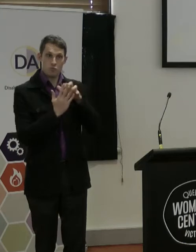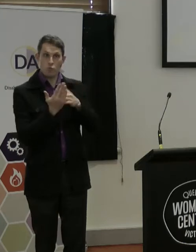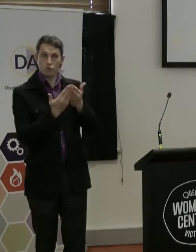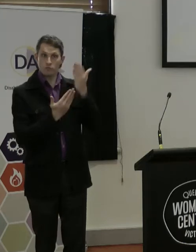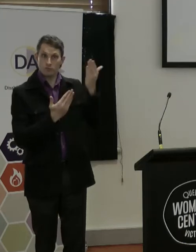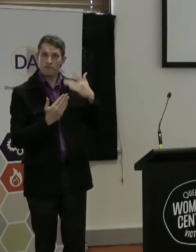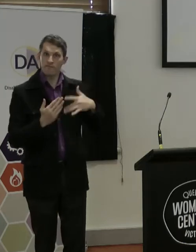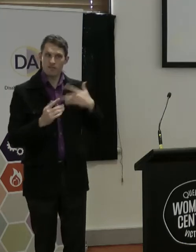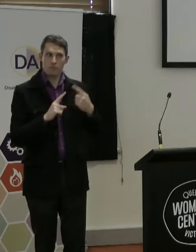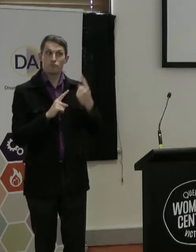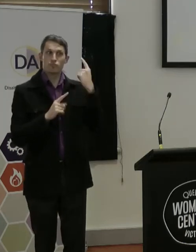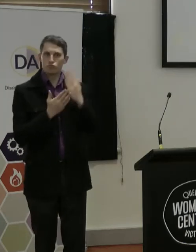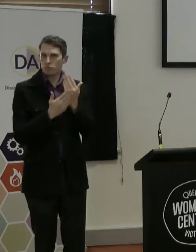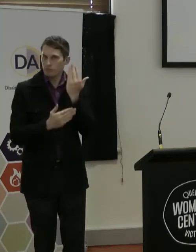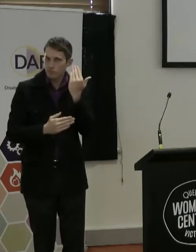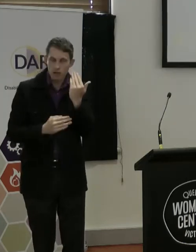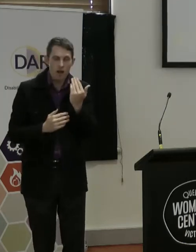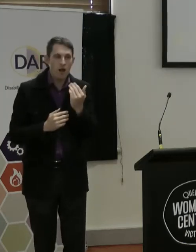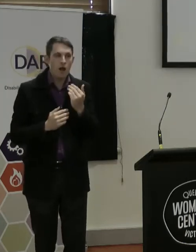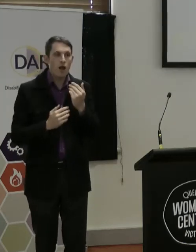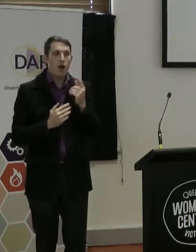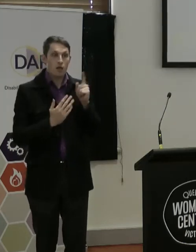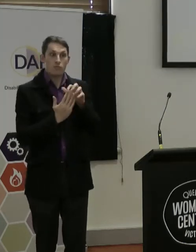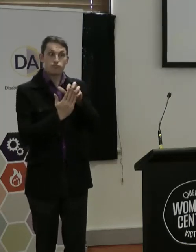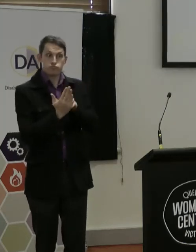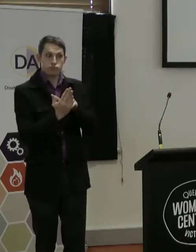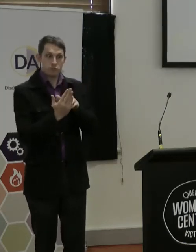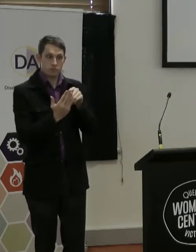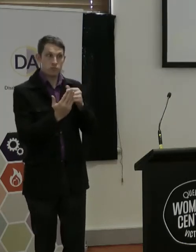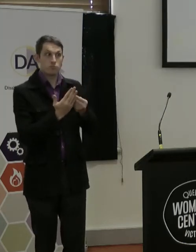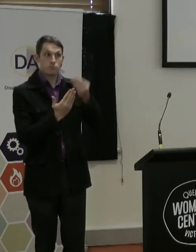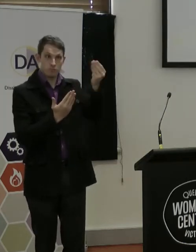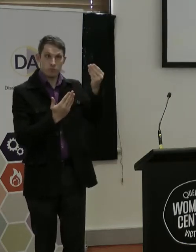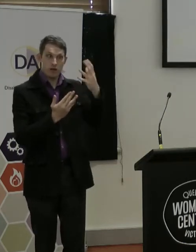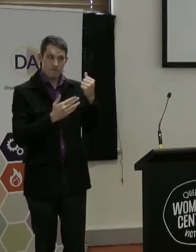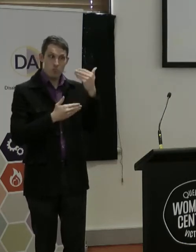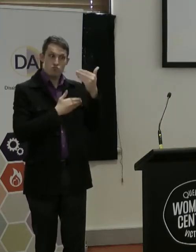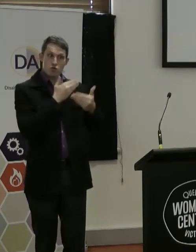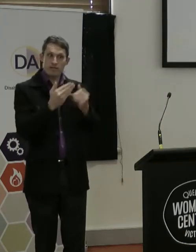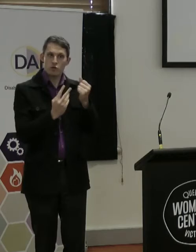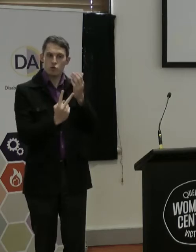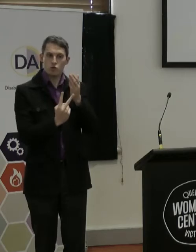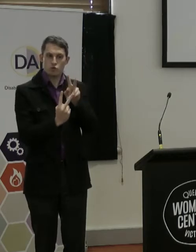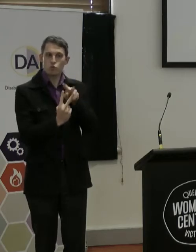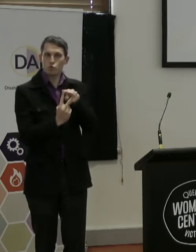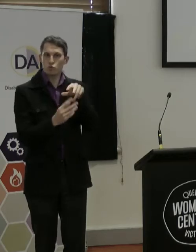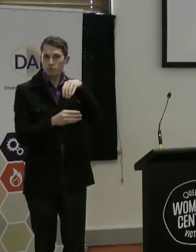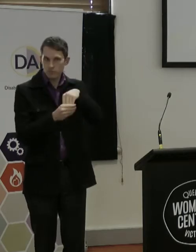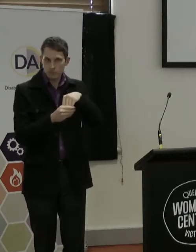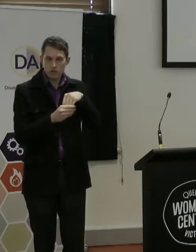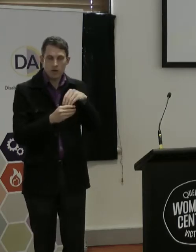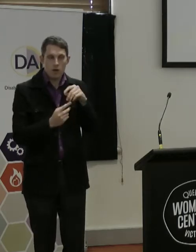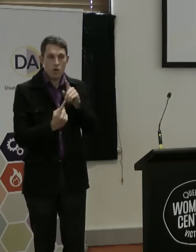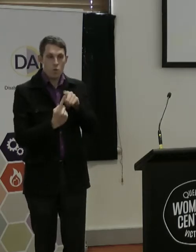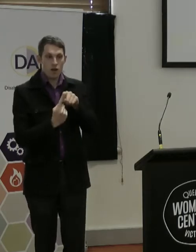ago. And there's two parts to that process. So first of all, as Patrick's identified, there's some written reports that go to the Committee